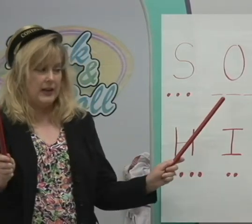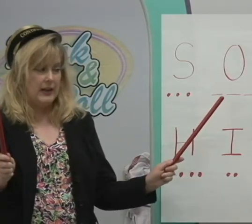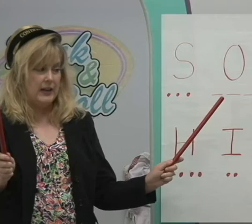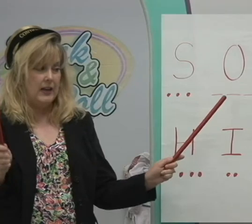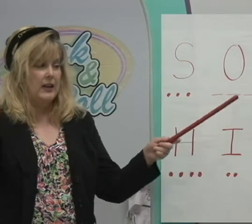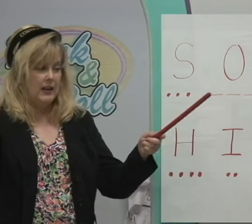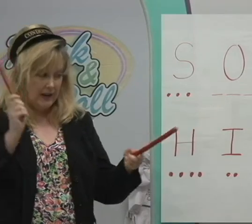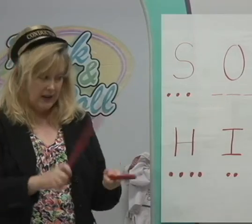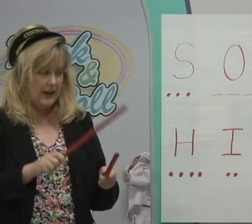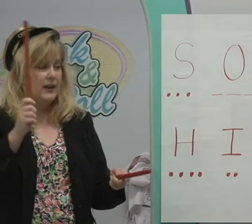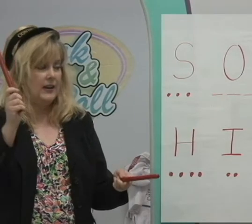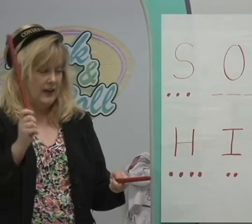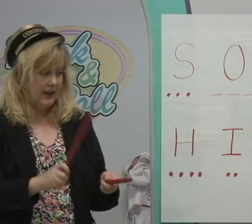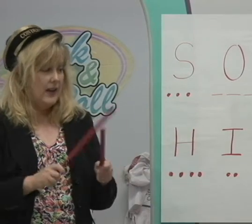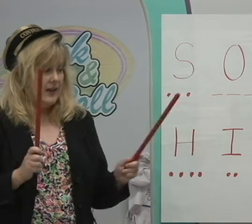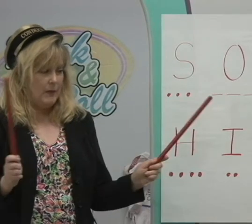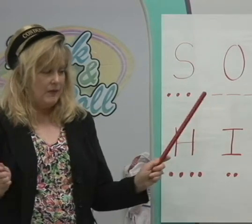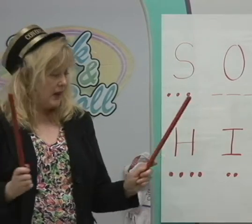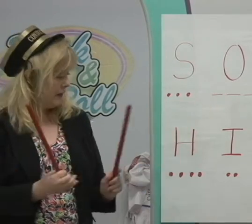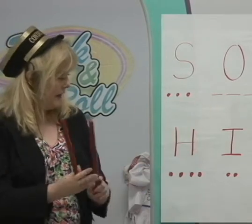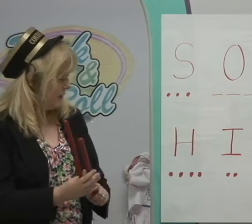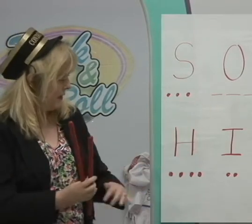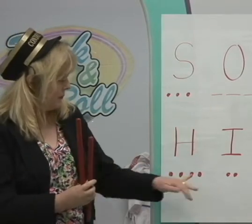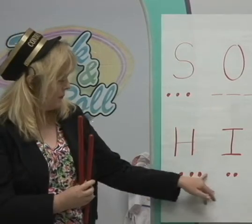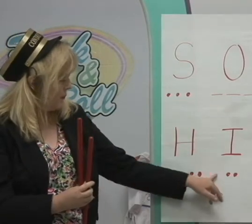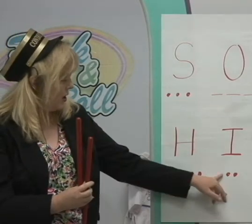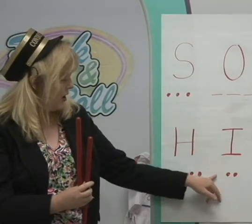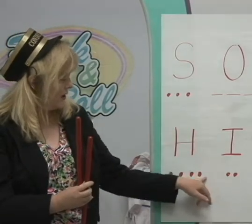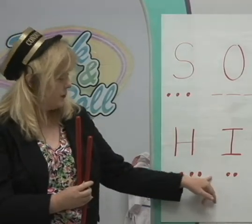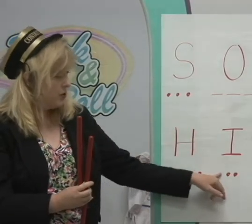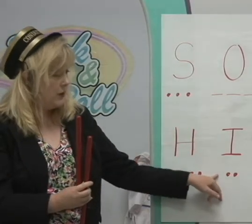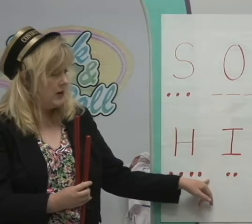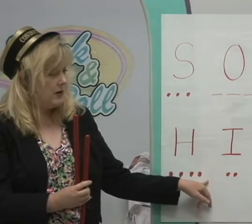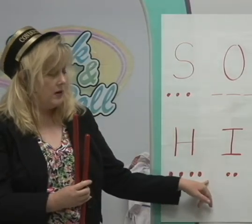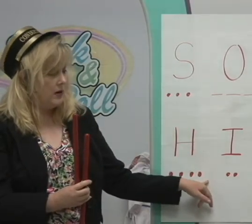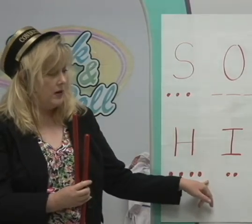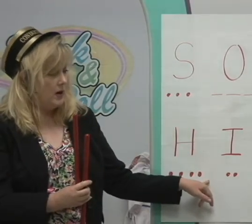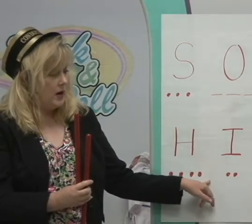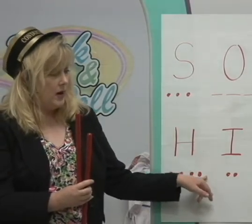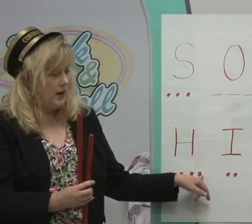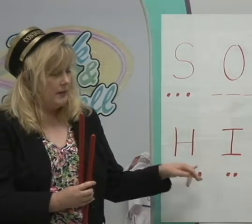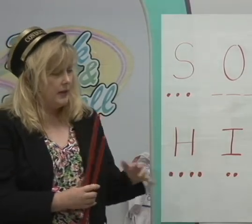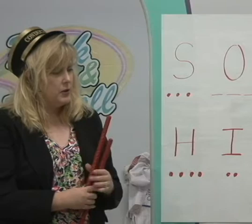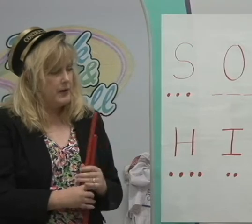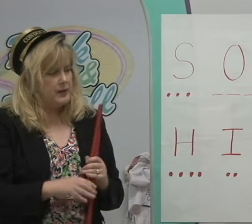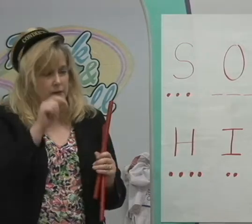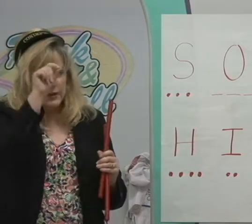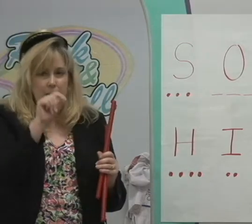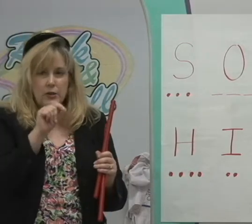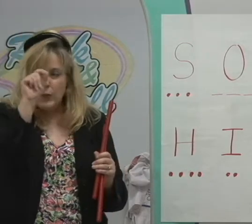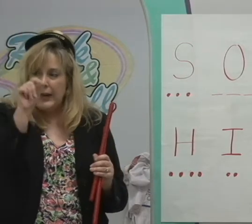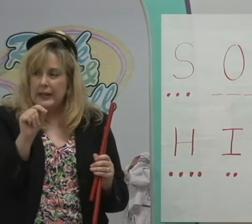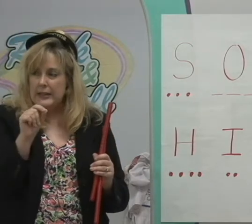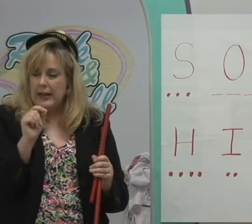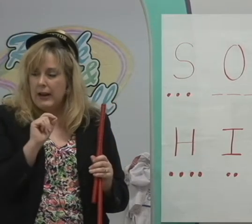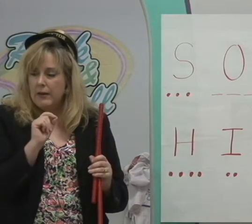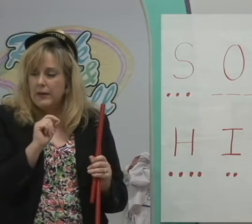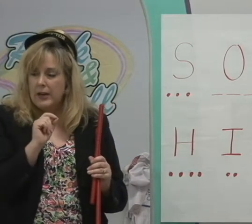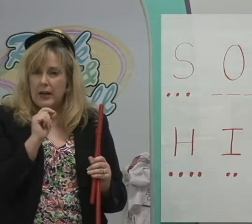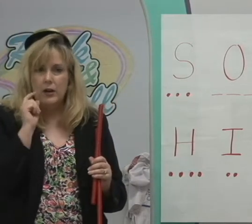second. Yeah, we have to have a little bit of pause between our letters, because if somebody's writing it down, if they hear,